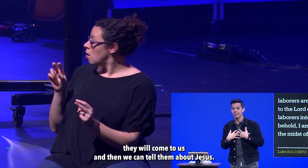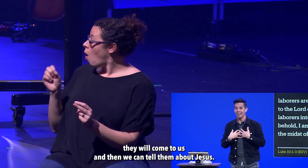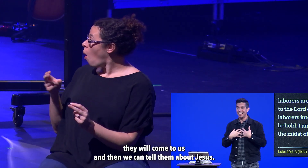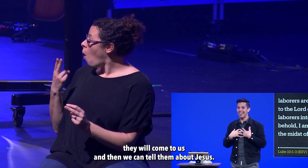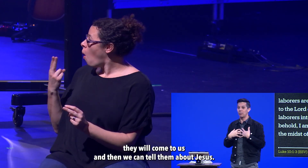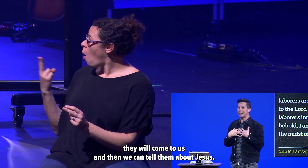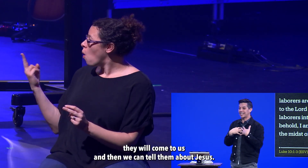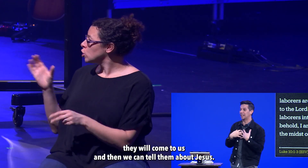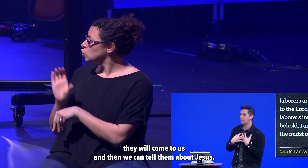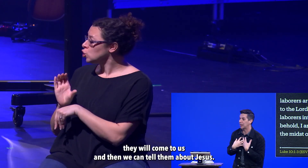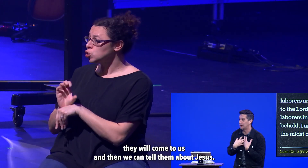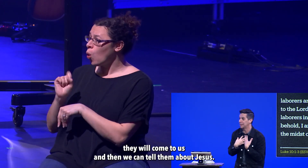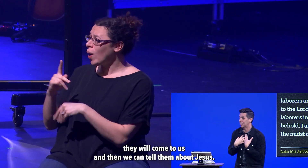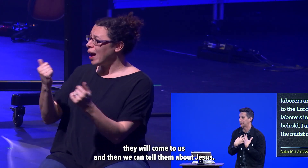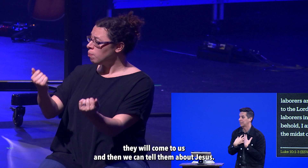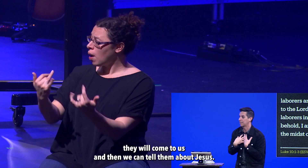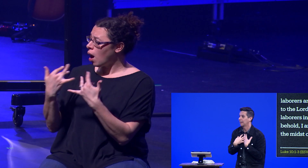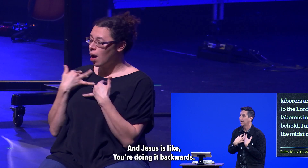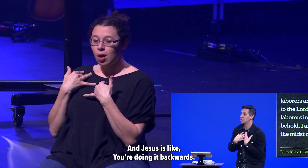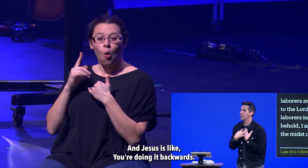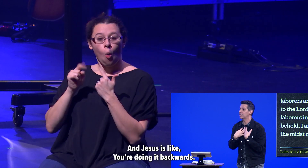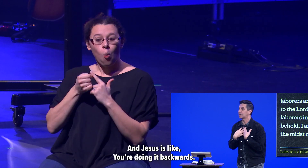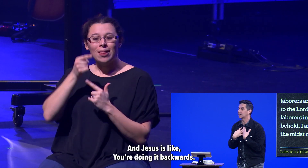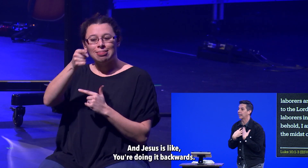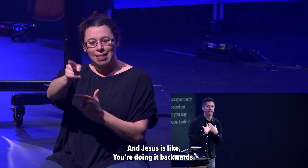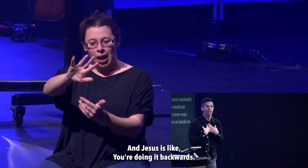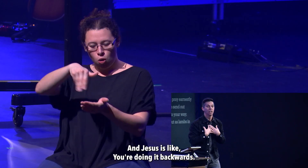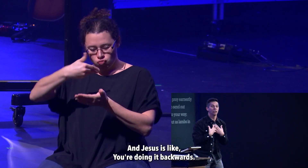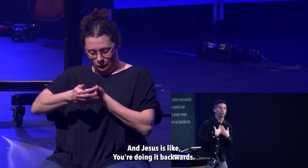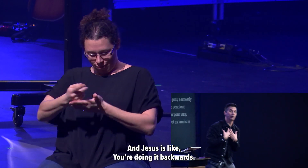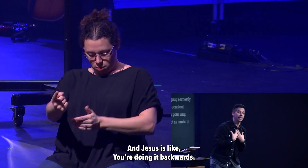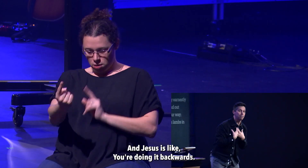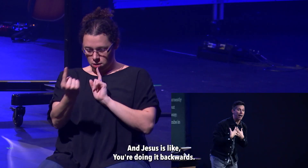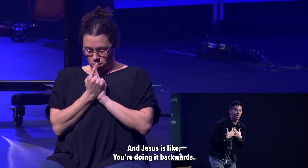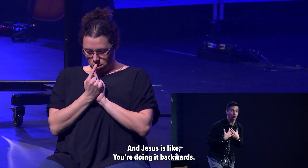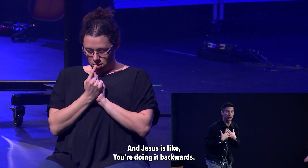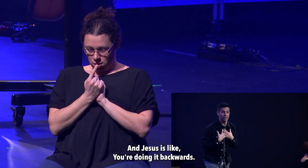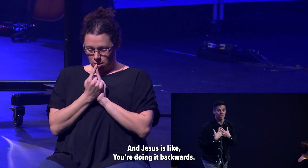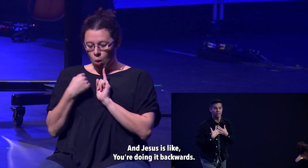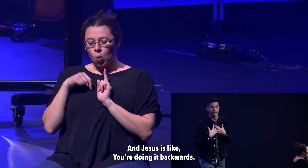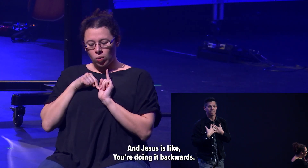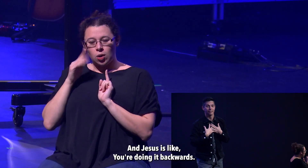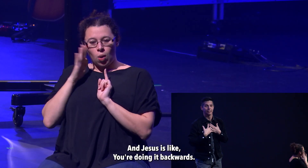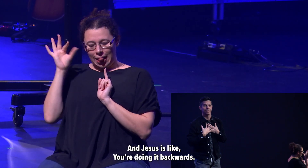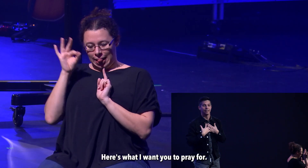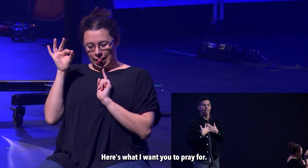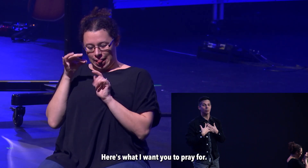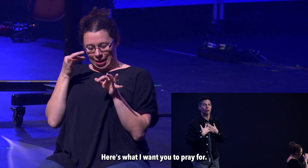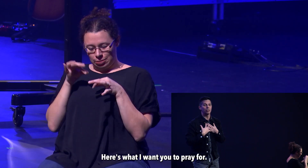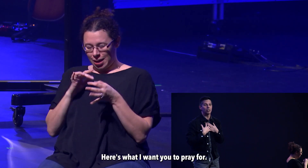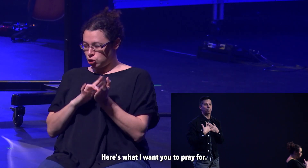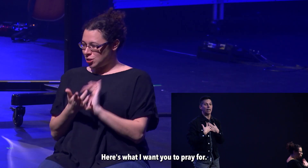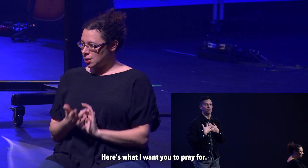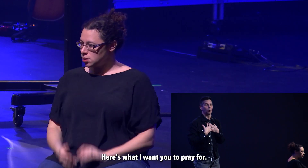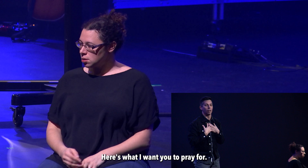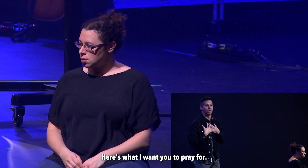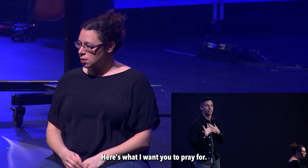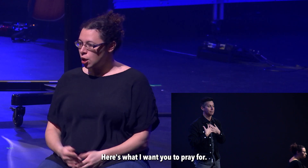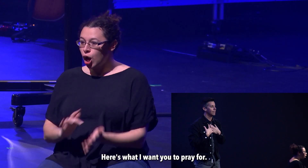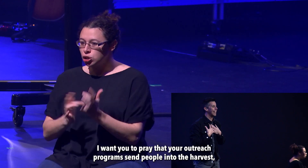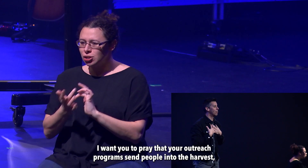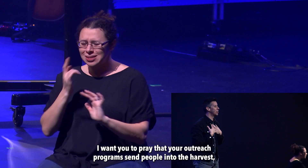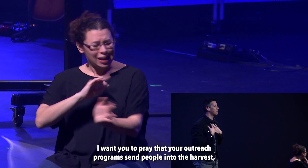us and then we can tell them about Jesus. And Jesus is like, you're doing it backwards. Here's what I want you to pray